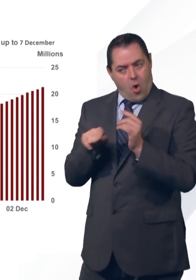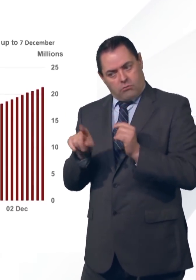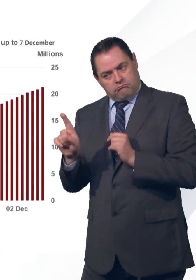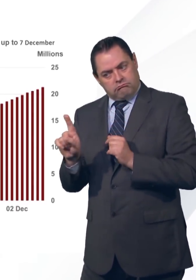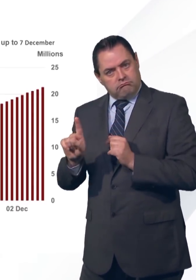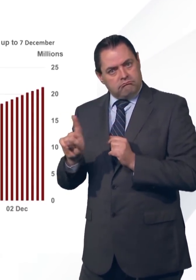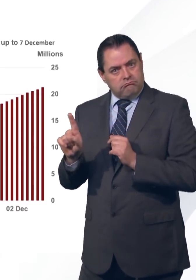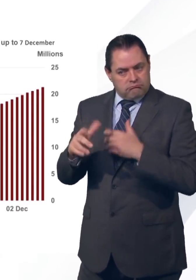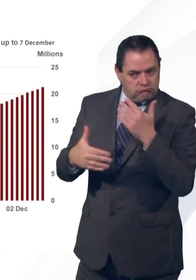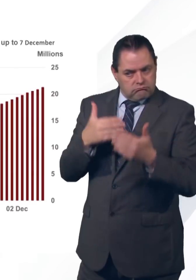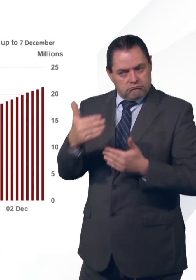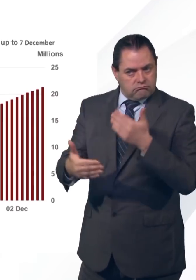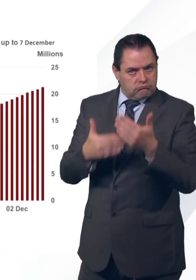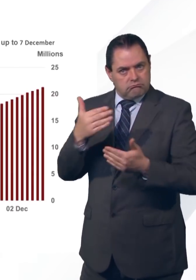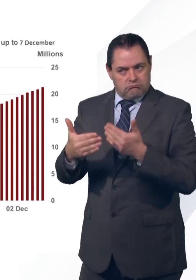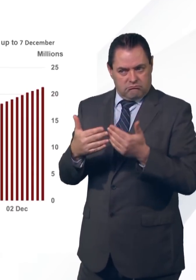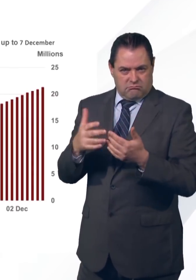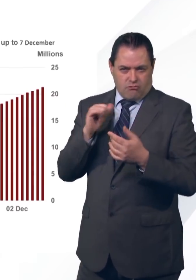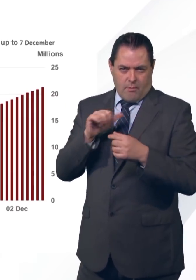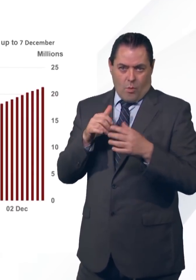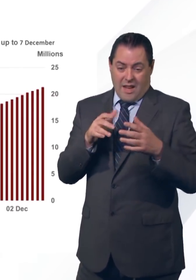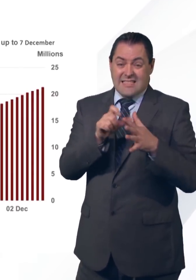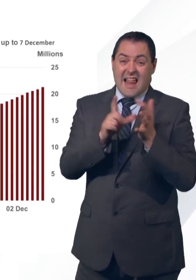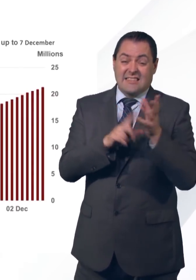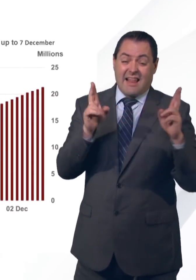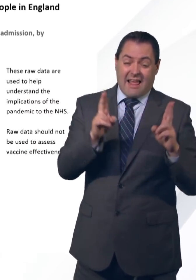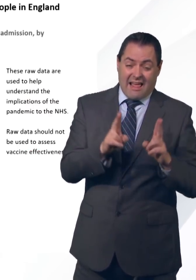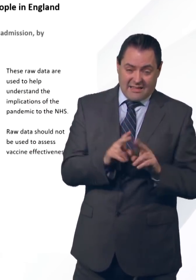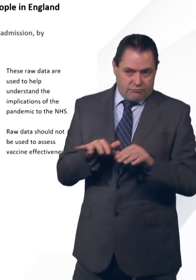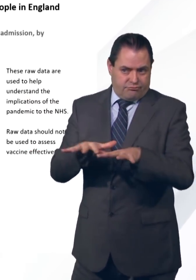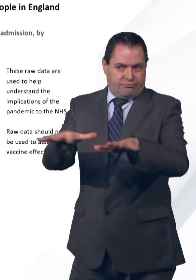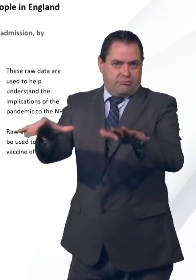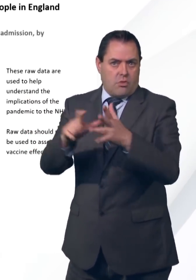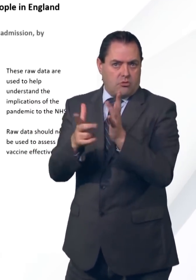significant and probably then becomes dominant. Next slide, please.